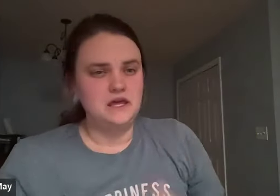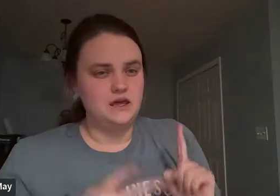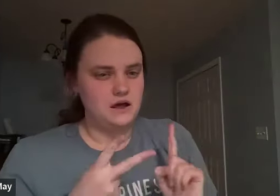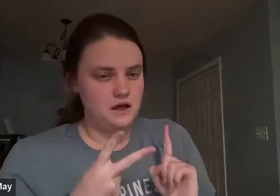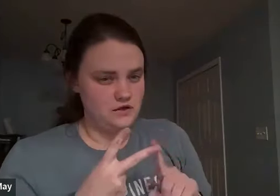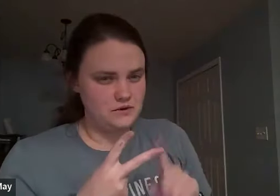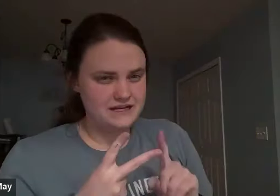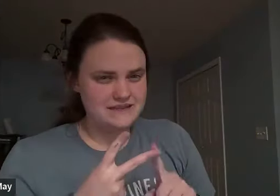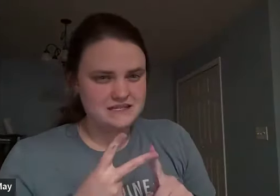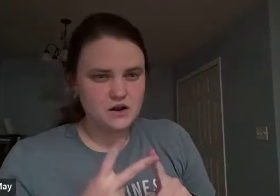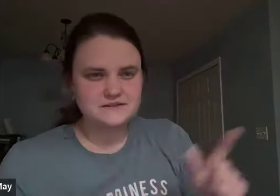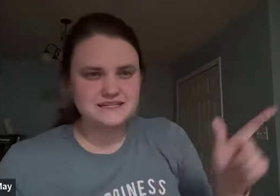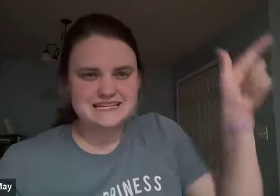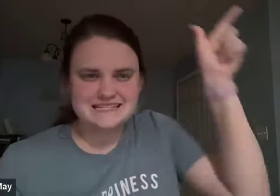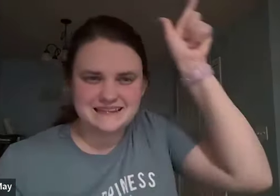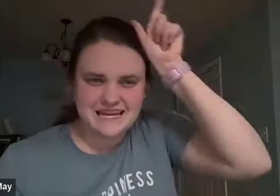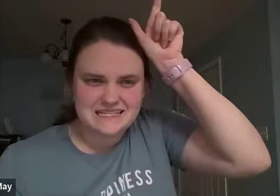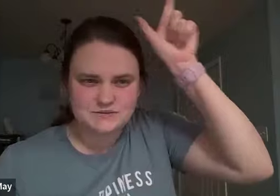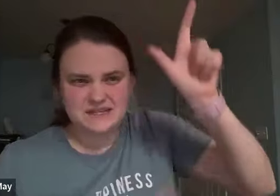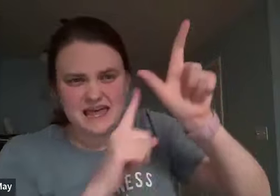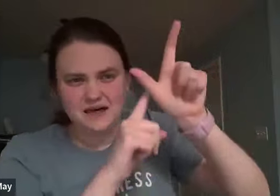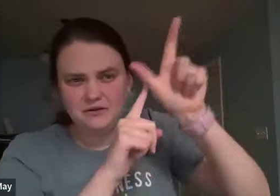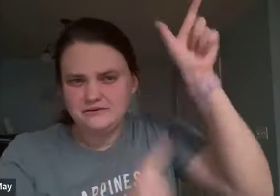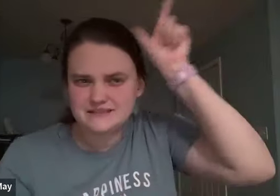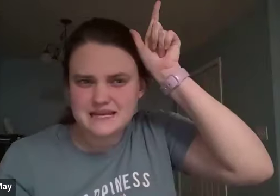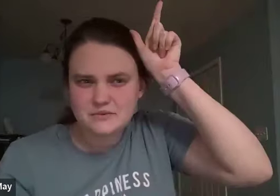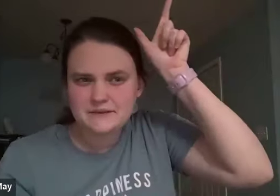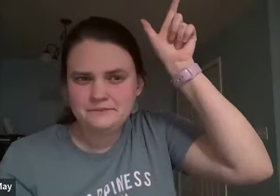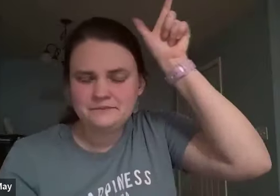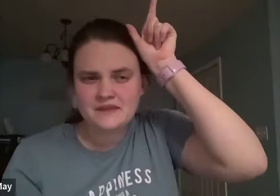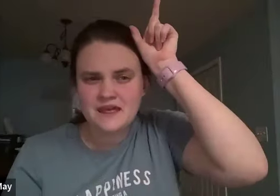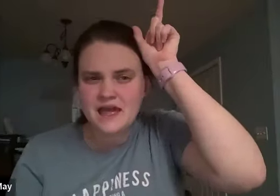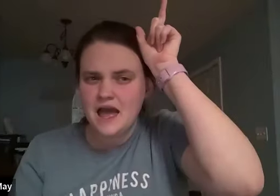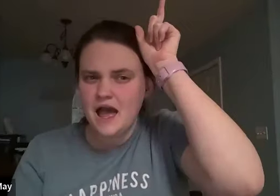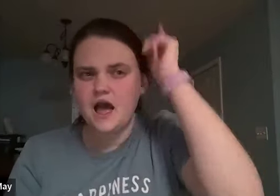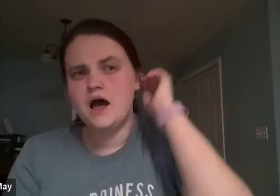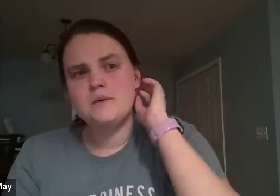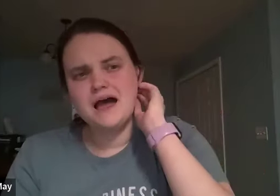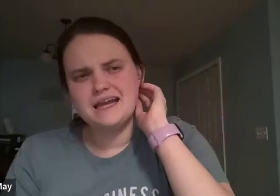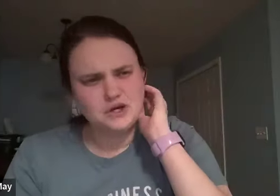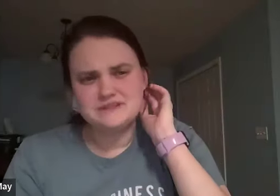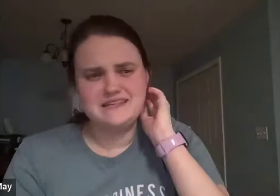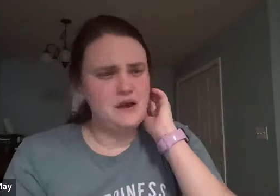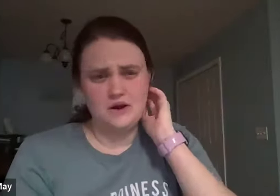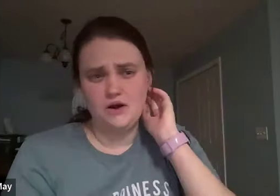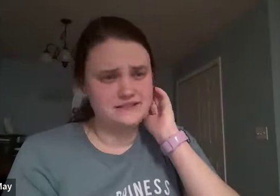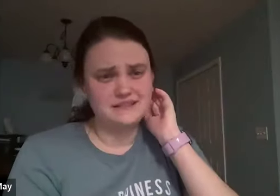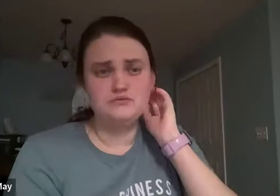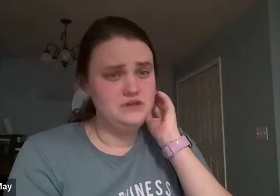The other one I see that's not often is lettuce with the L the same way. I don't see that one often. I really